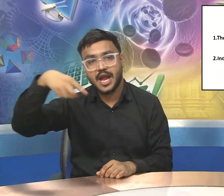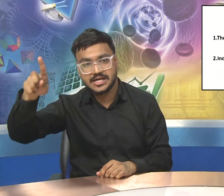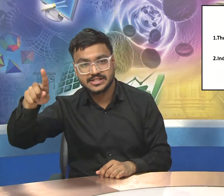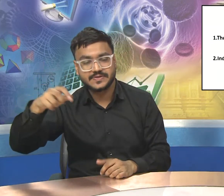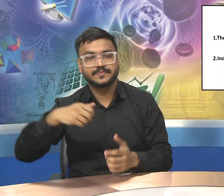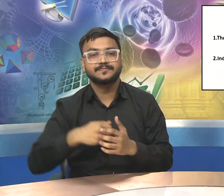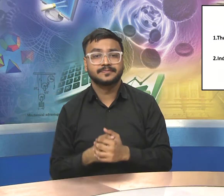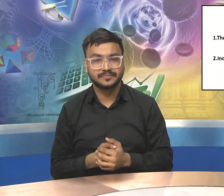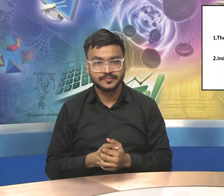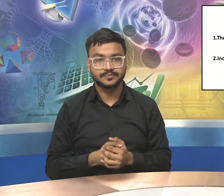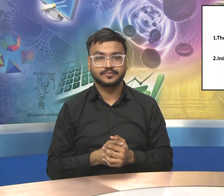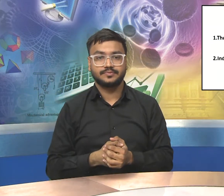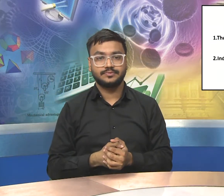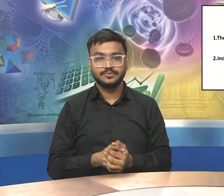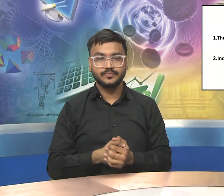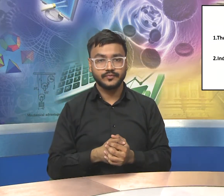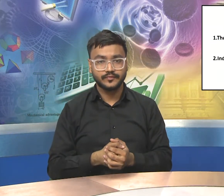Now let's do some true and false.